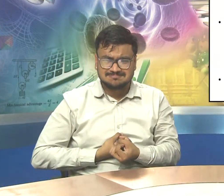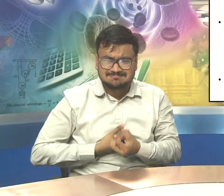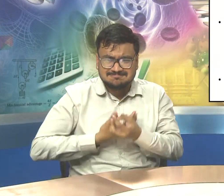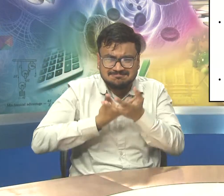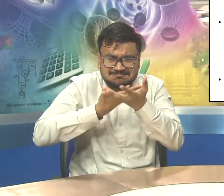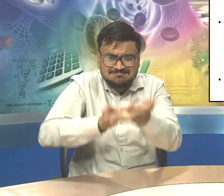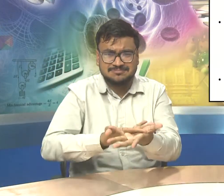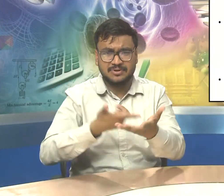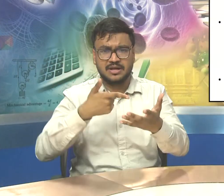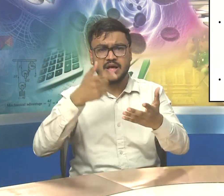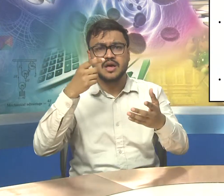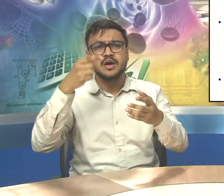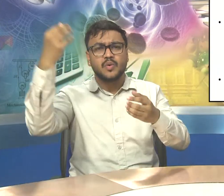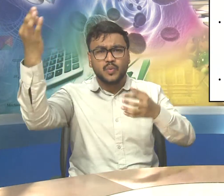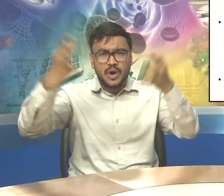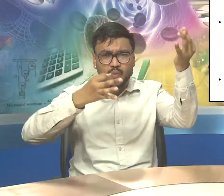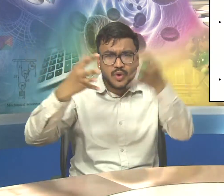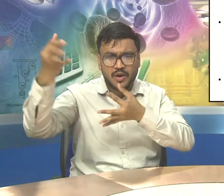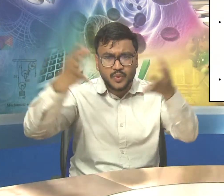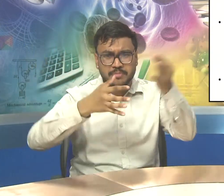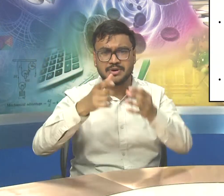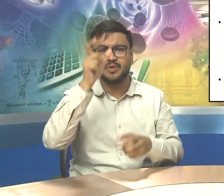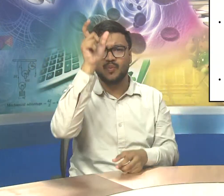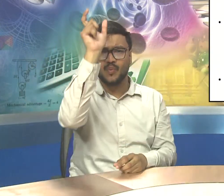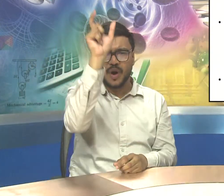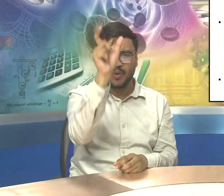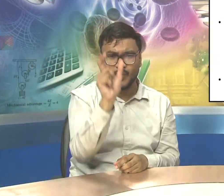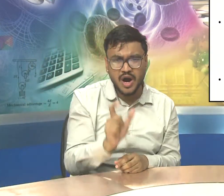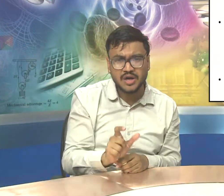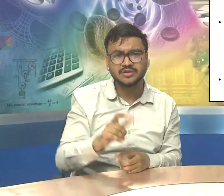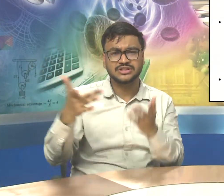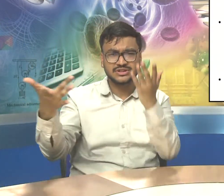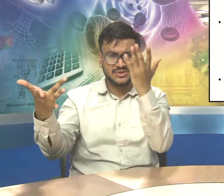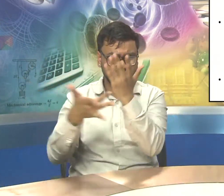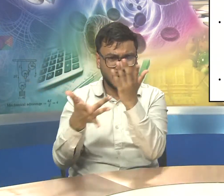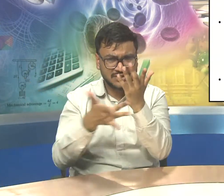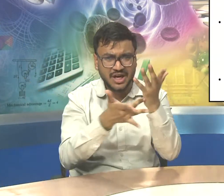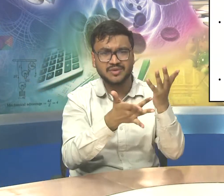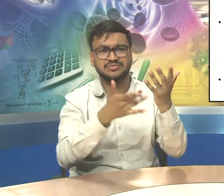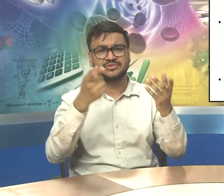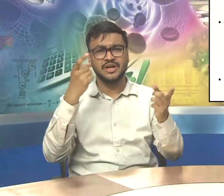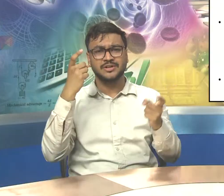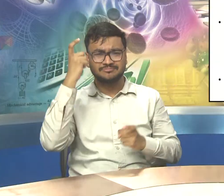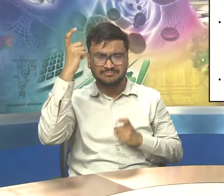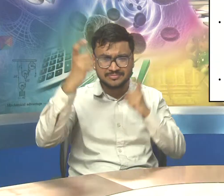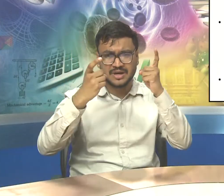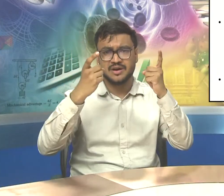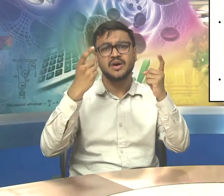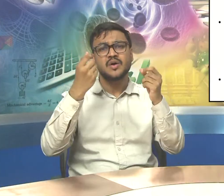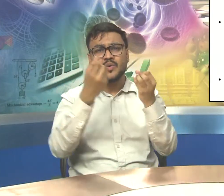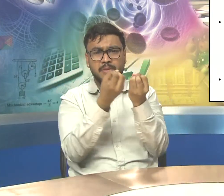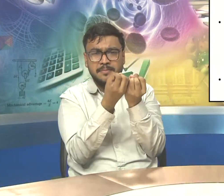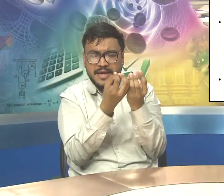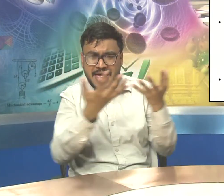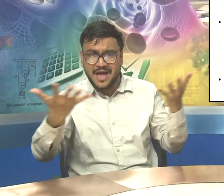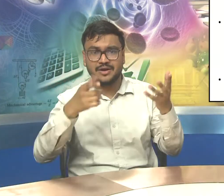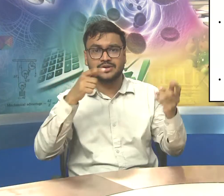Language must have creative expression and the capacity to expand as